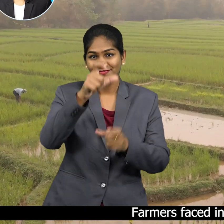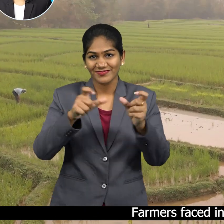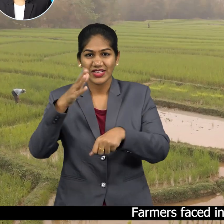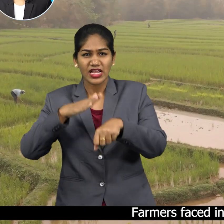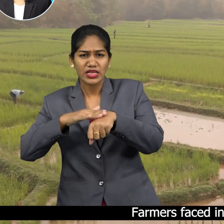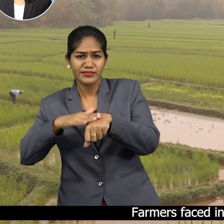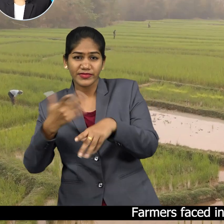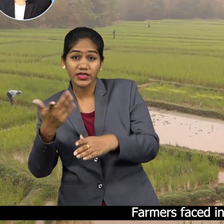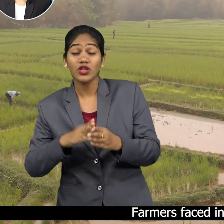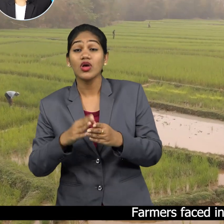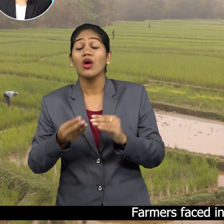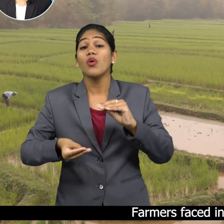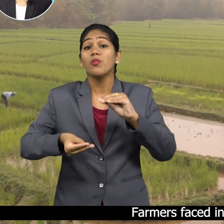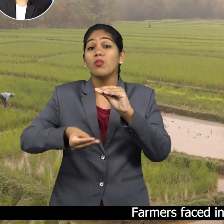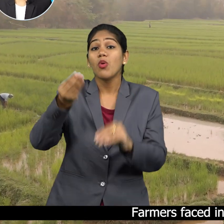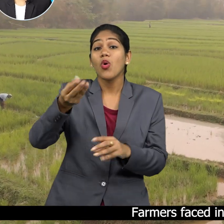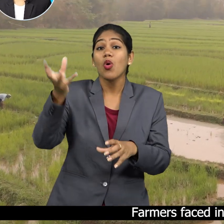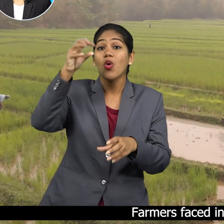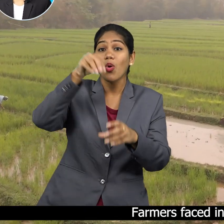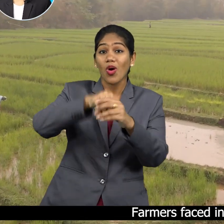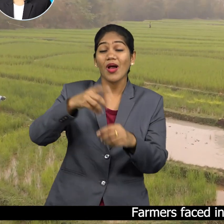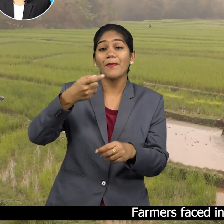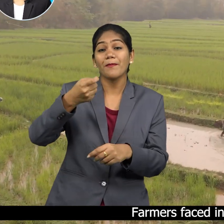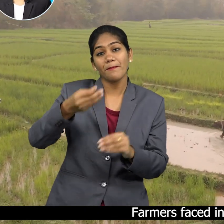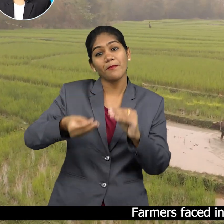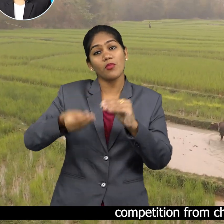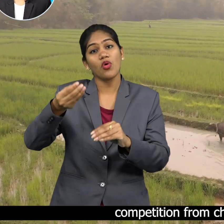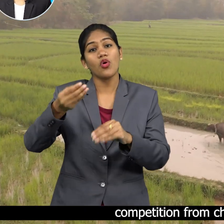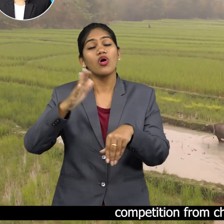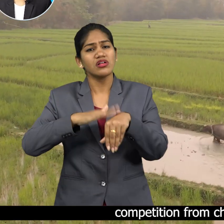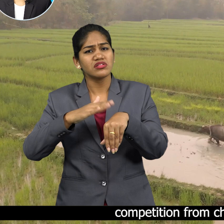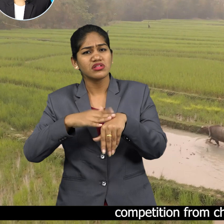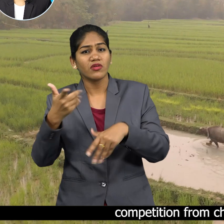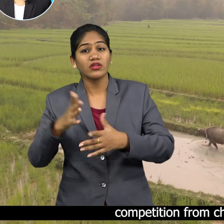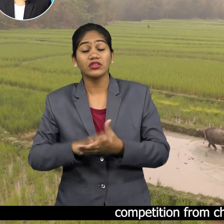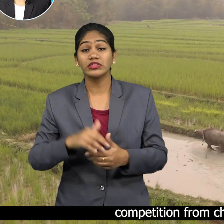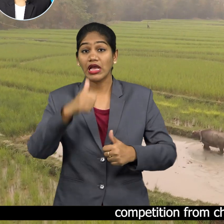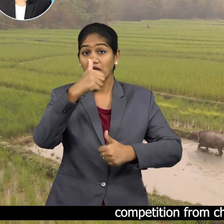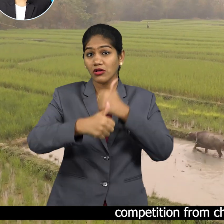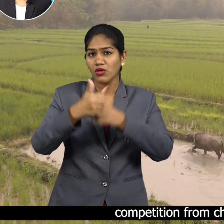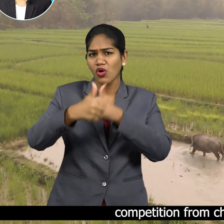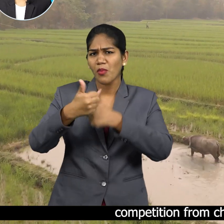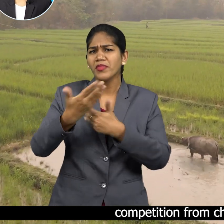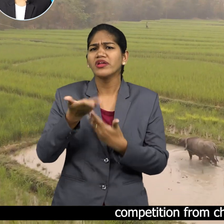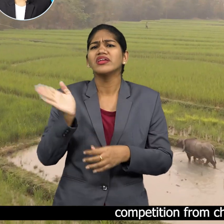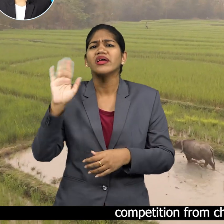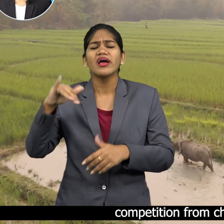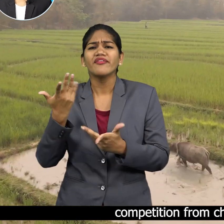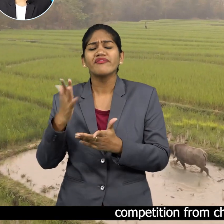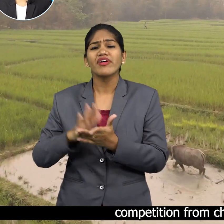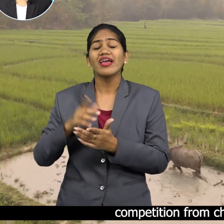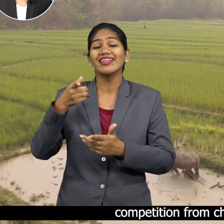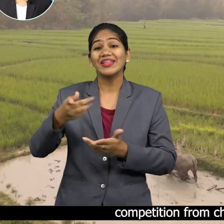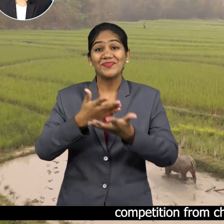Farmers faced increased input prices, competition from cheap imported